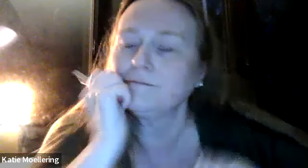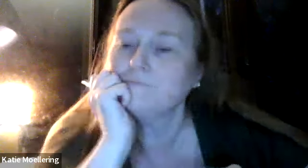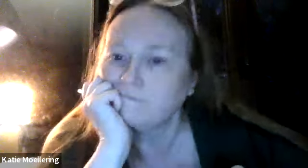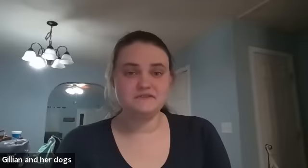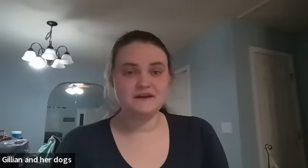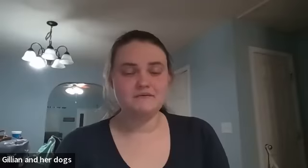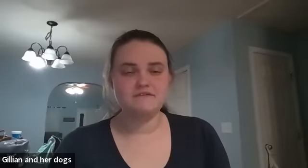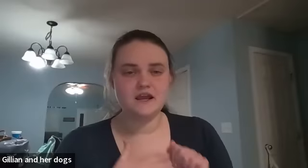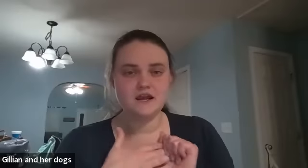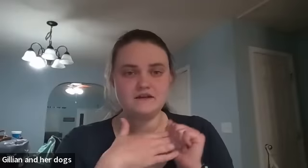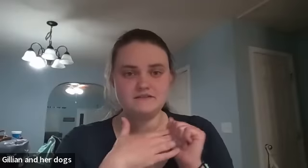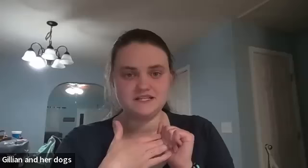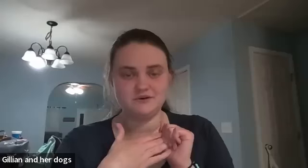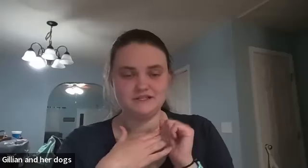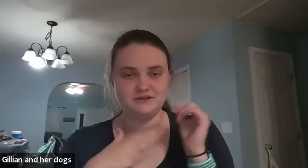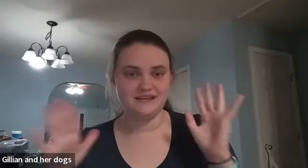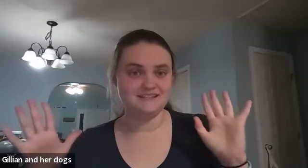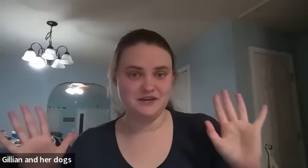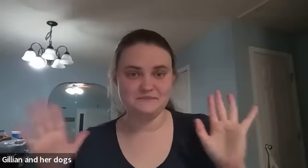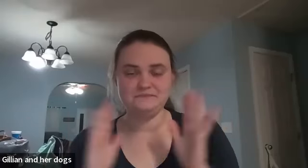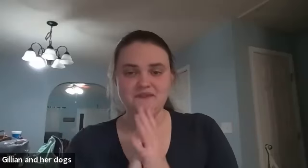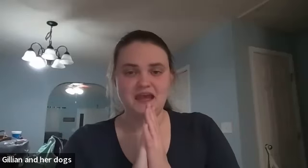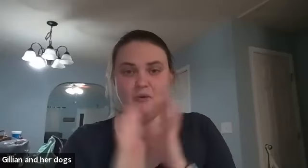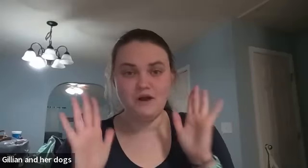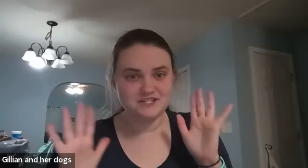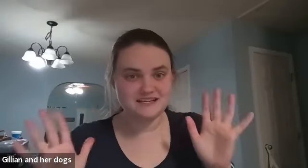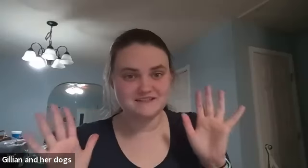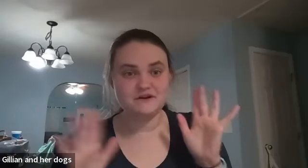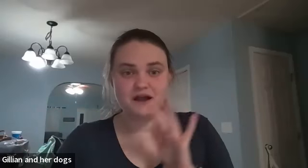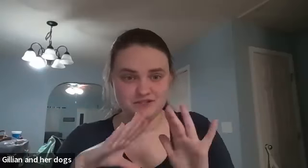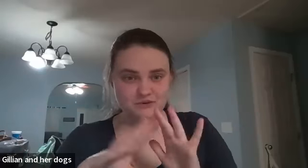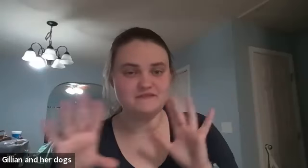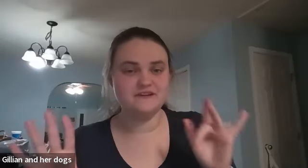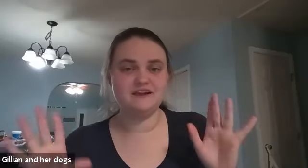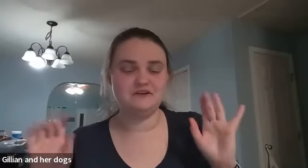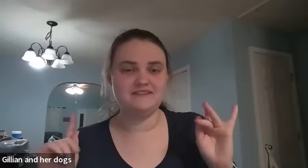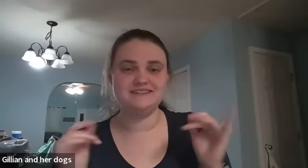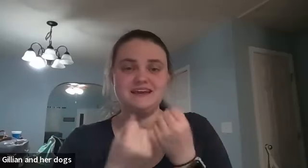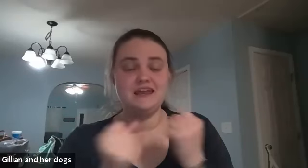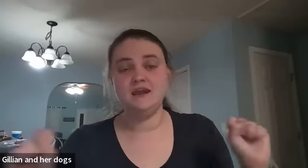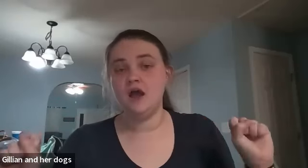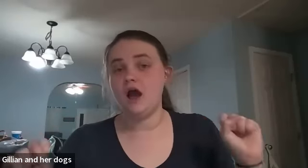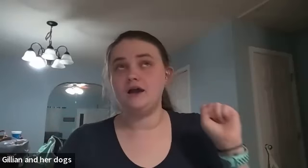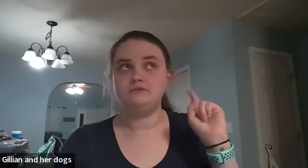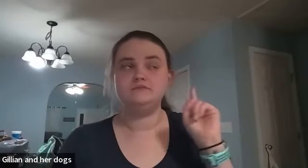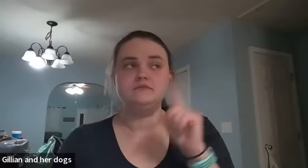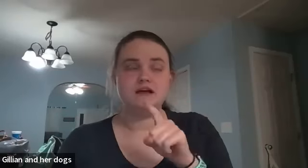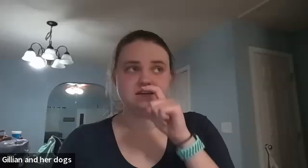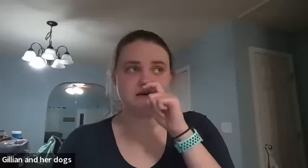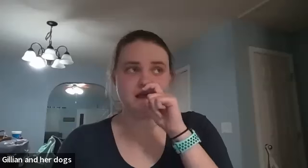yes, we're very, very flexible. We totally get it. So I want you guys to feel comfortable and feel like, okay, this is, and last thing I'll add